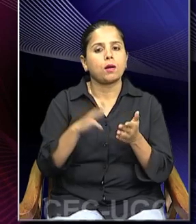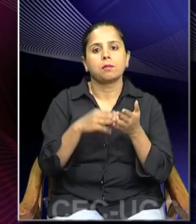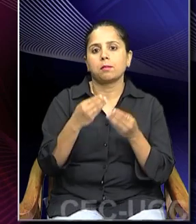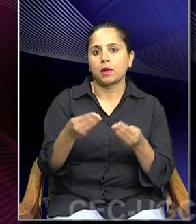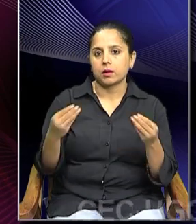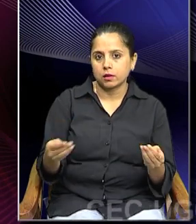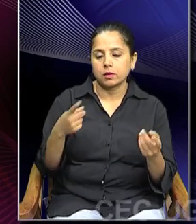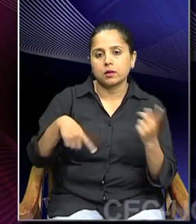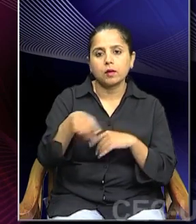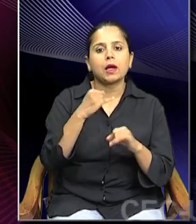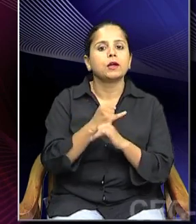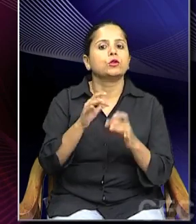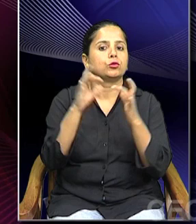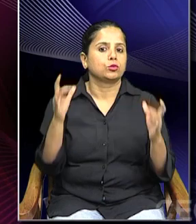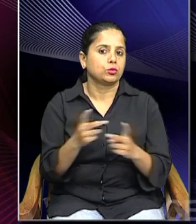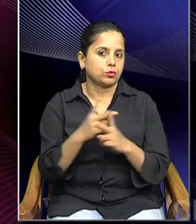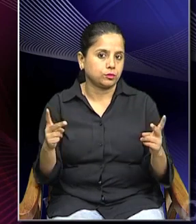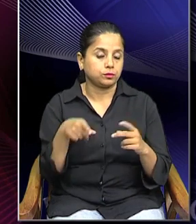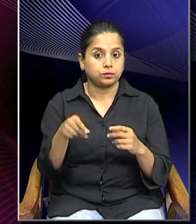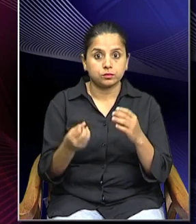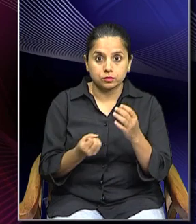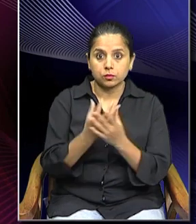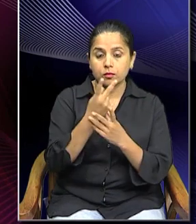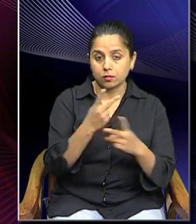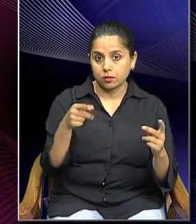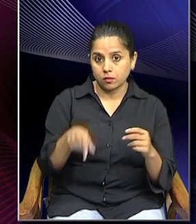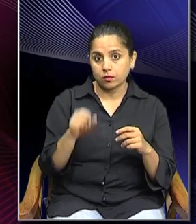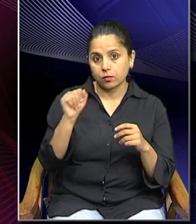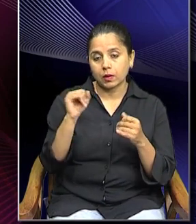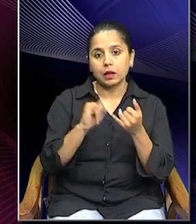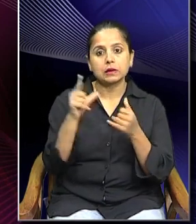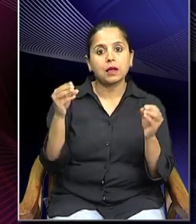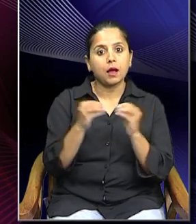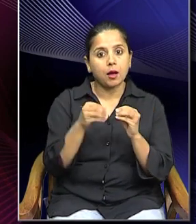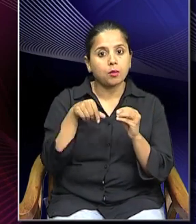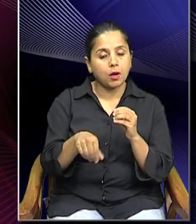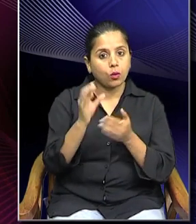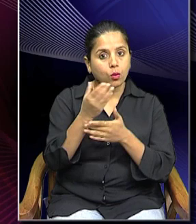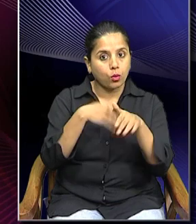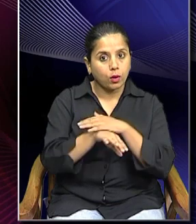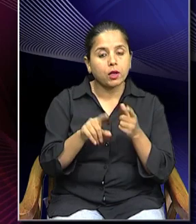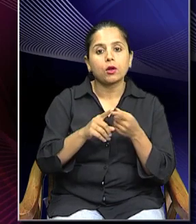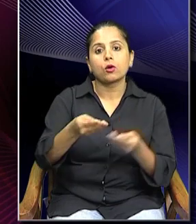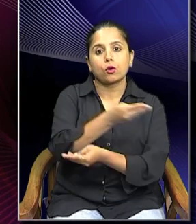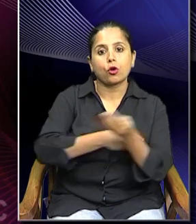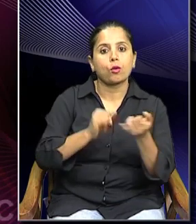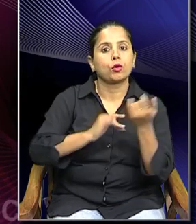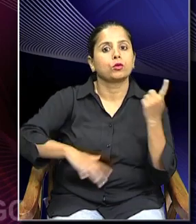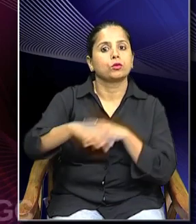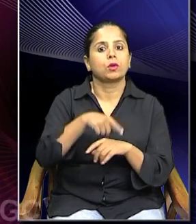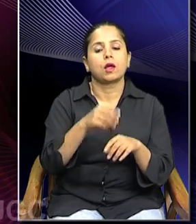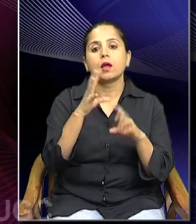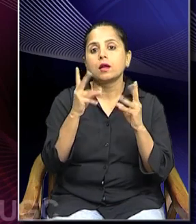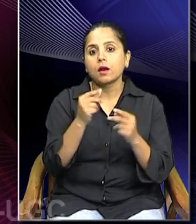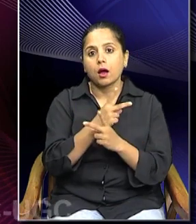material institution. With the emergence of a subdiscipline called economic sociology, a number